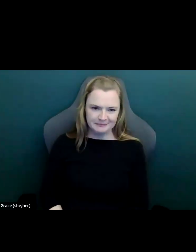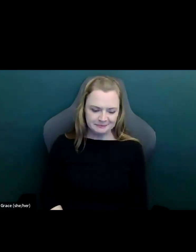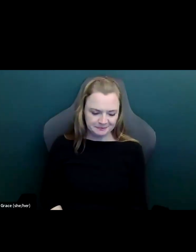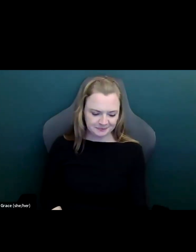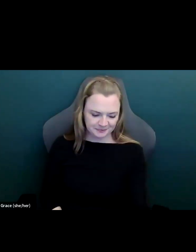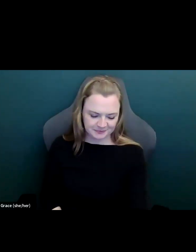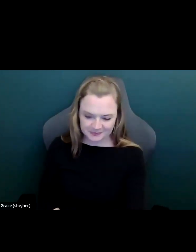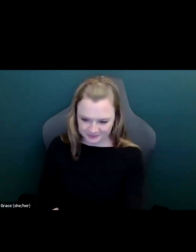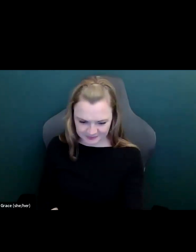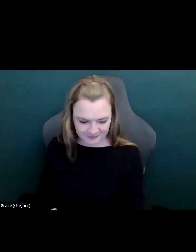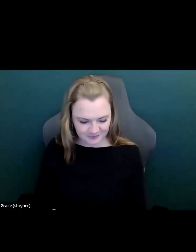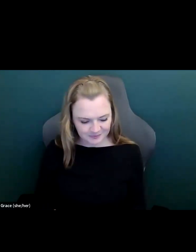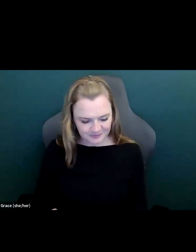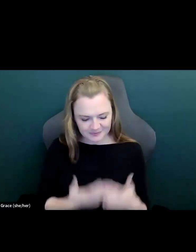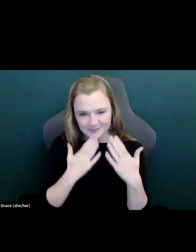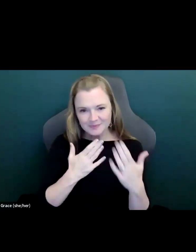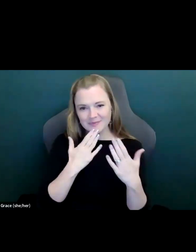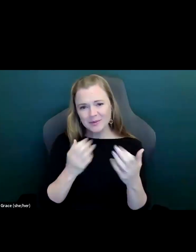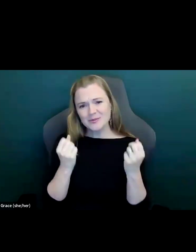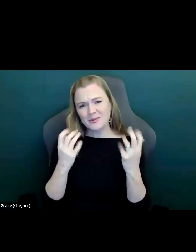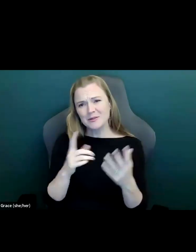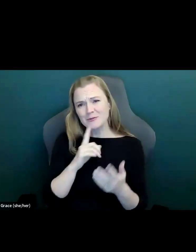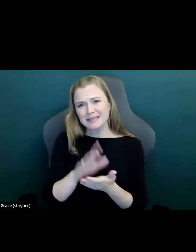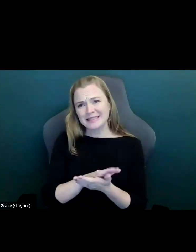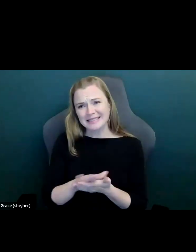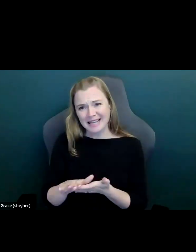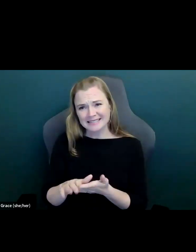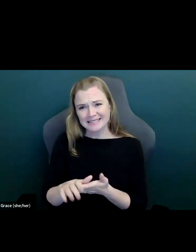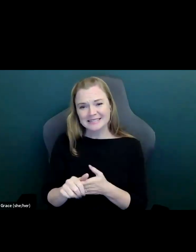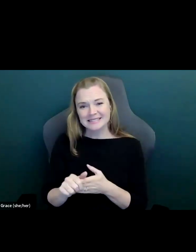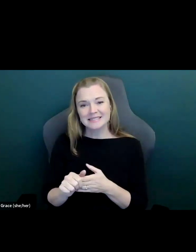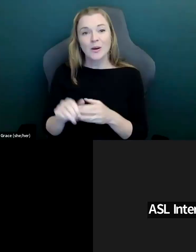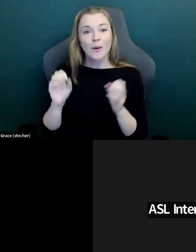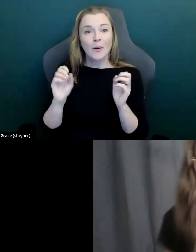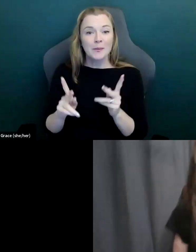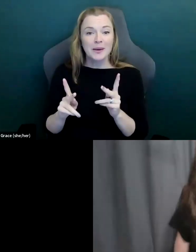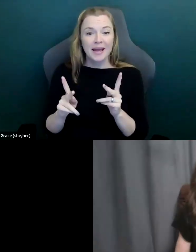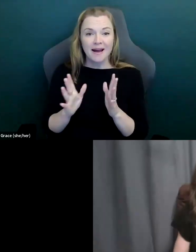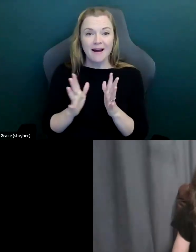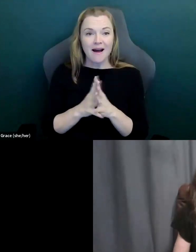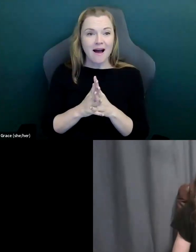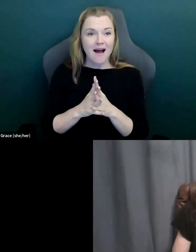Thank you so much, Ellen. That was really nice. Okay.